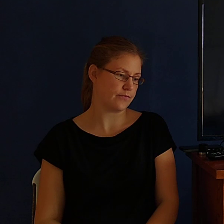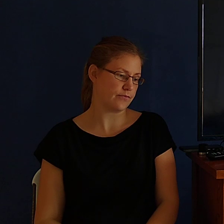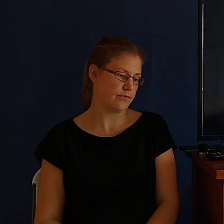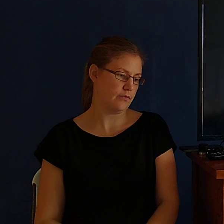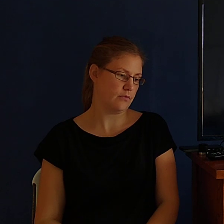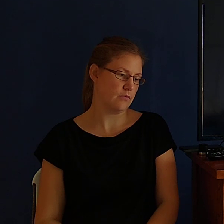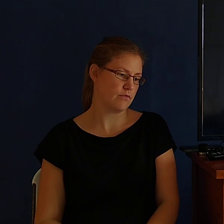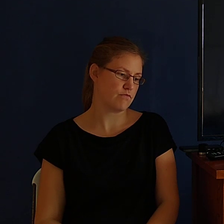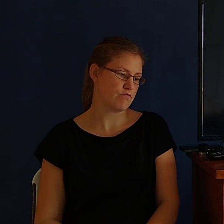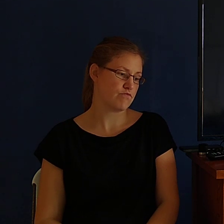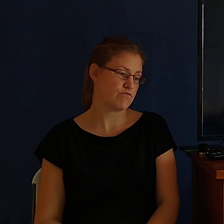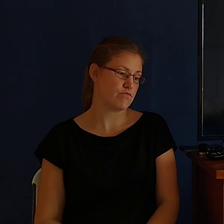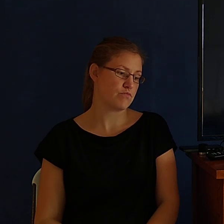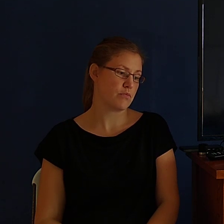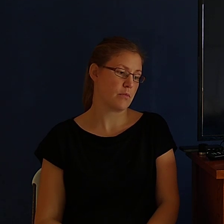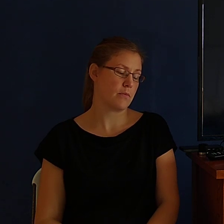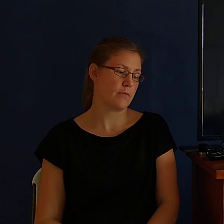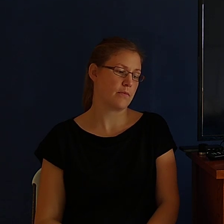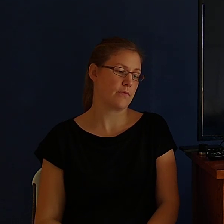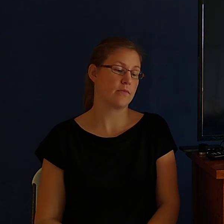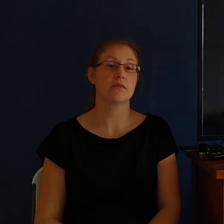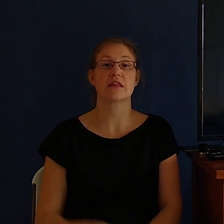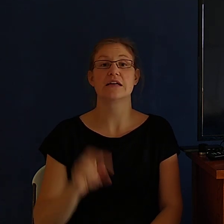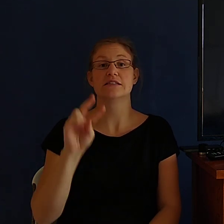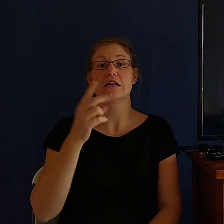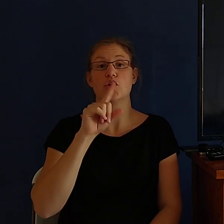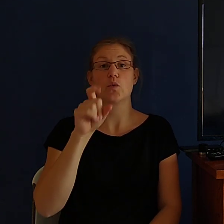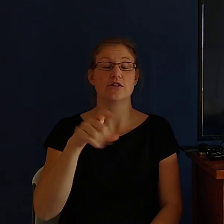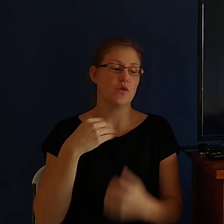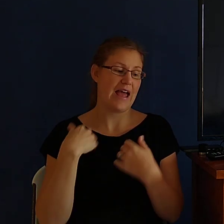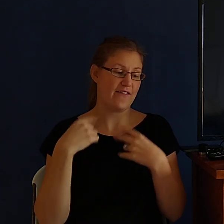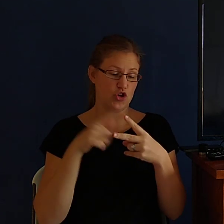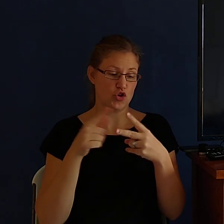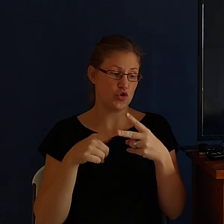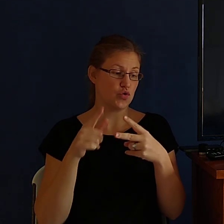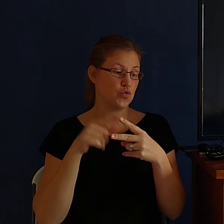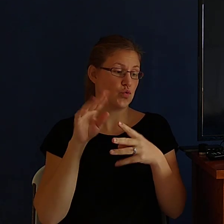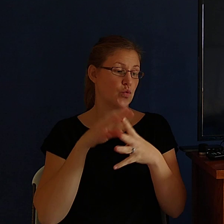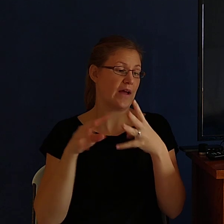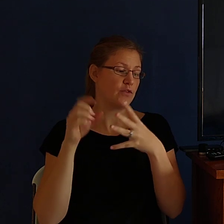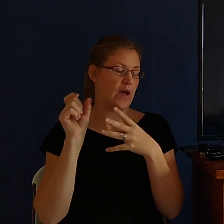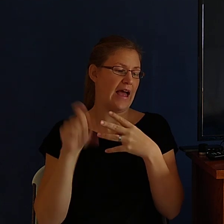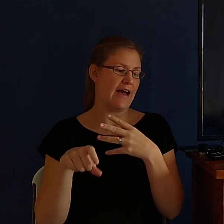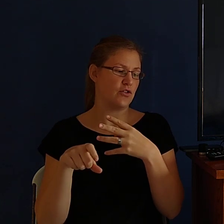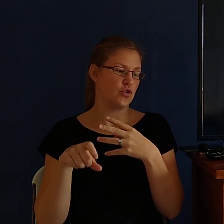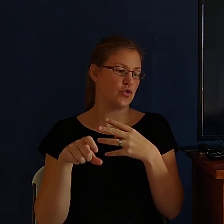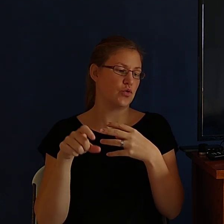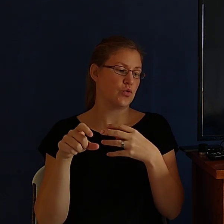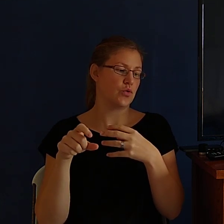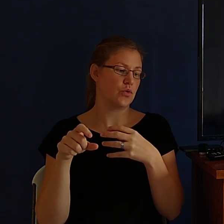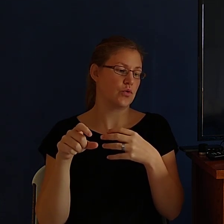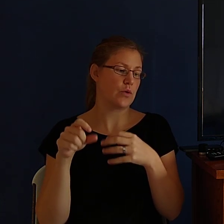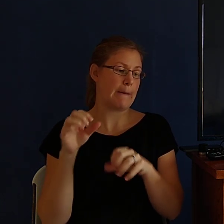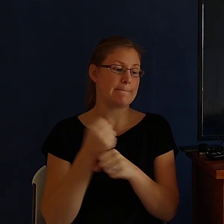The second question, you have two graphs. You need to construct a spanning tree for each one.